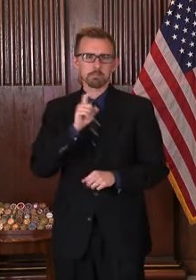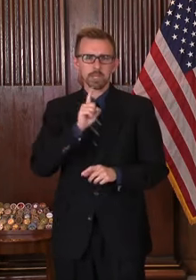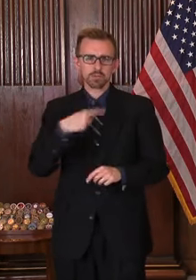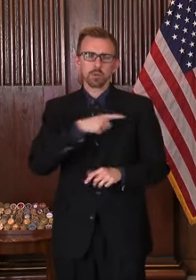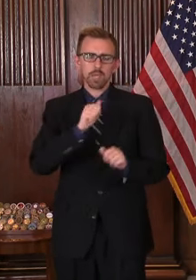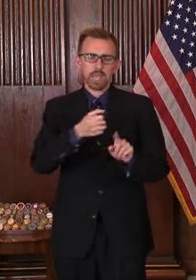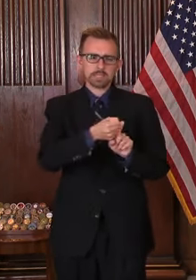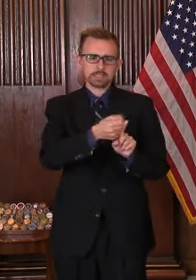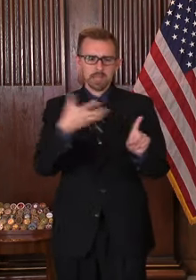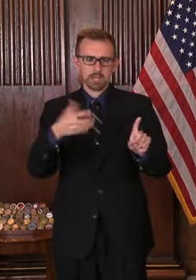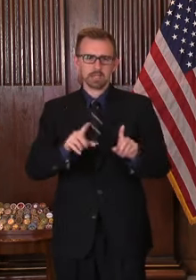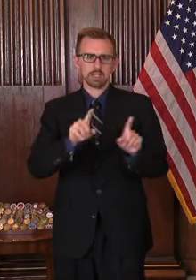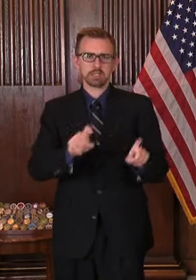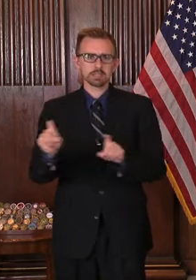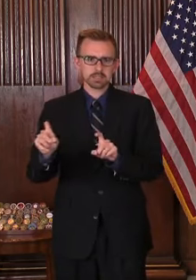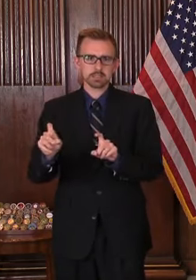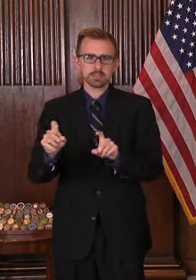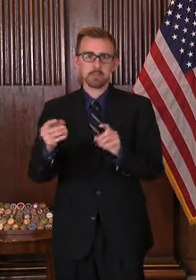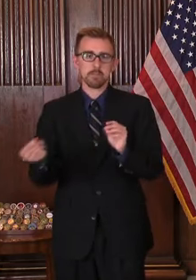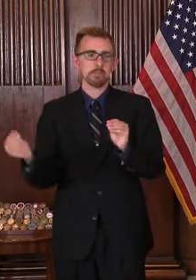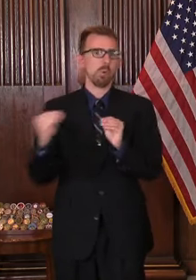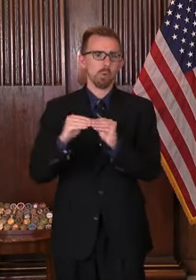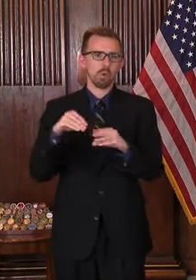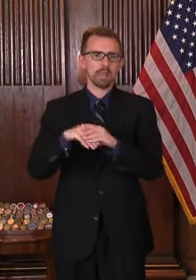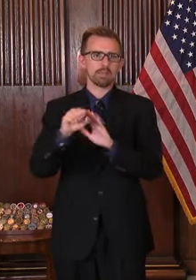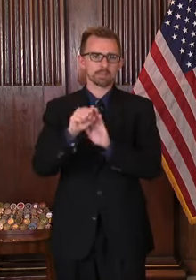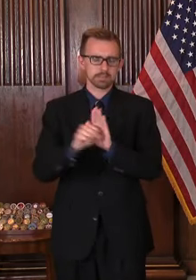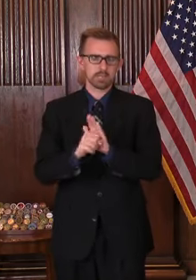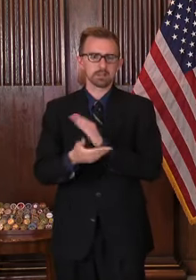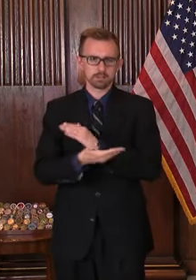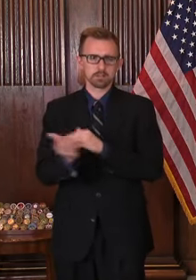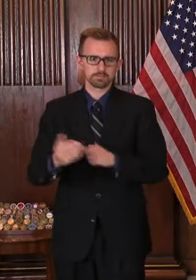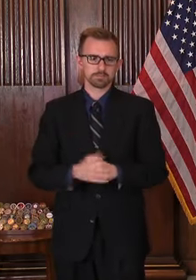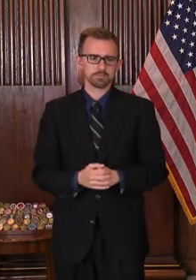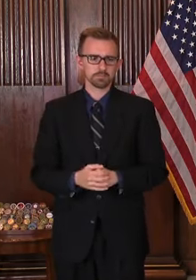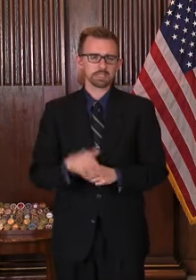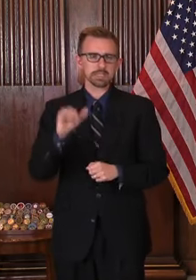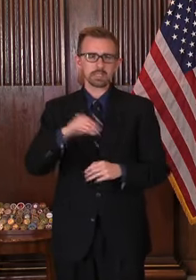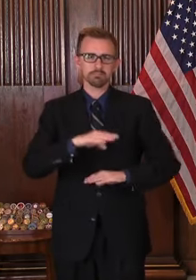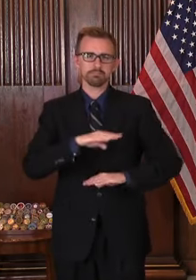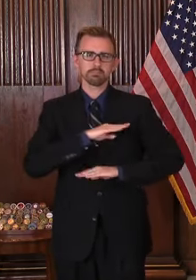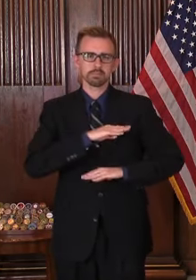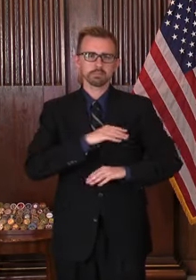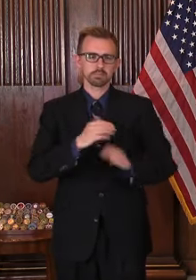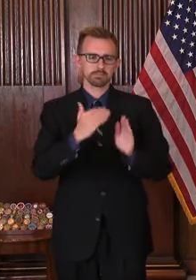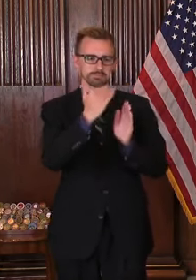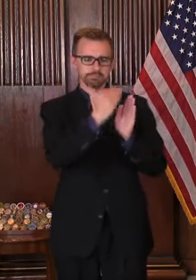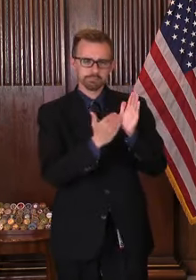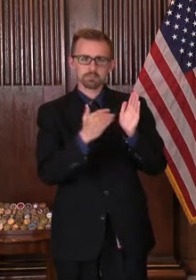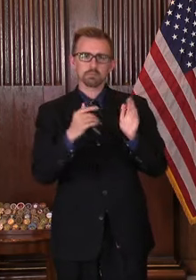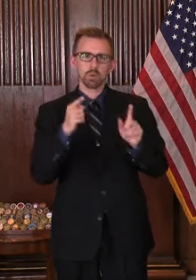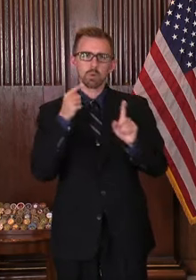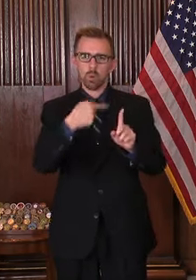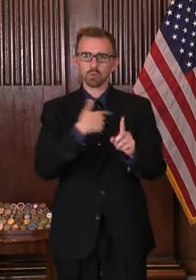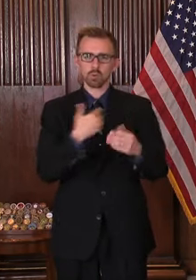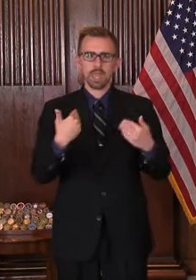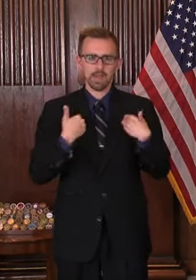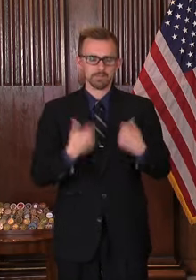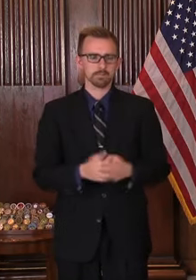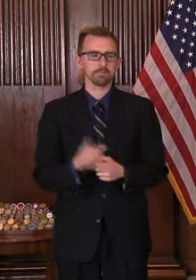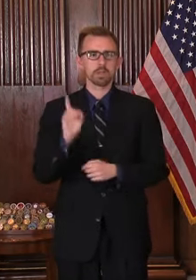expand our testing even more in the state of Missouri to meet the guidelines and the goals we've set out. Dr. Williams is here to provide